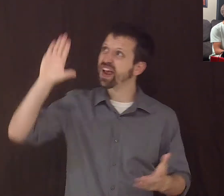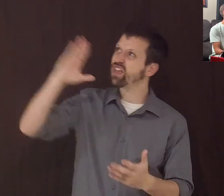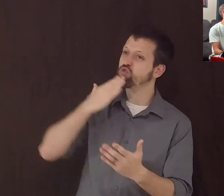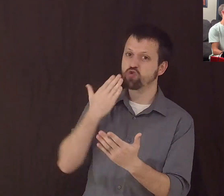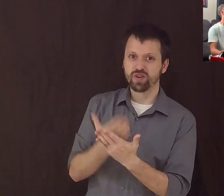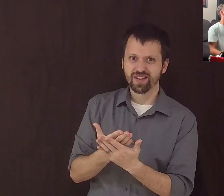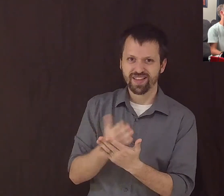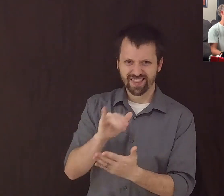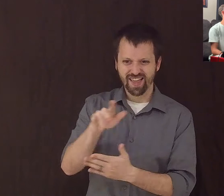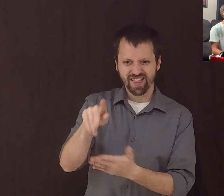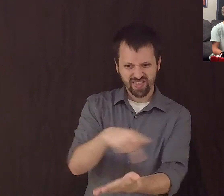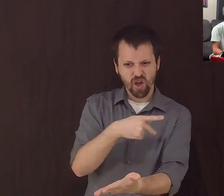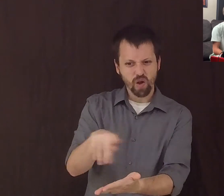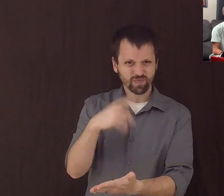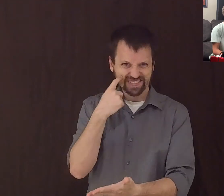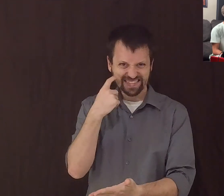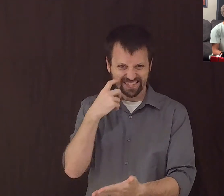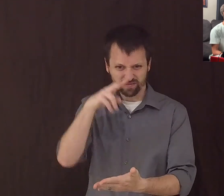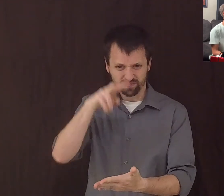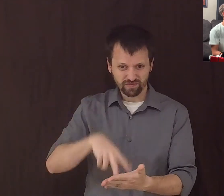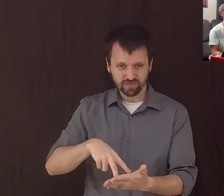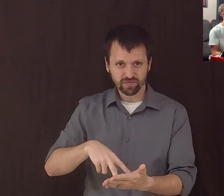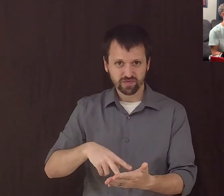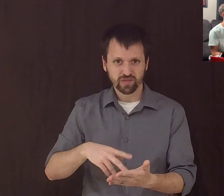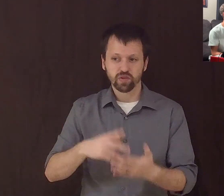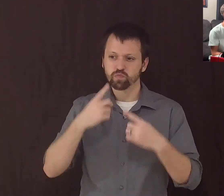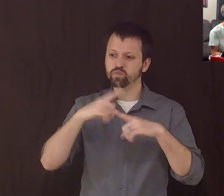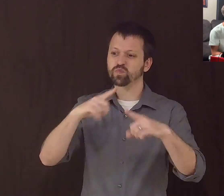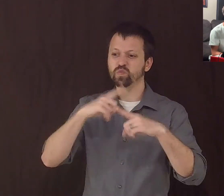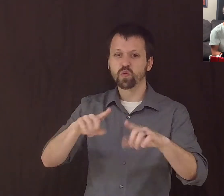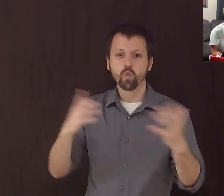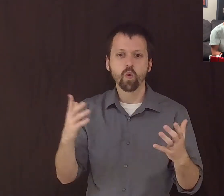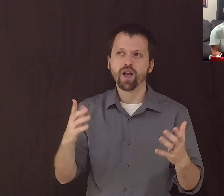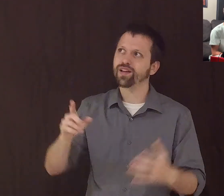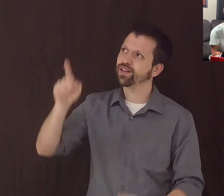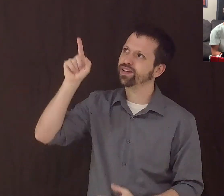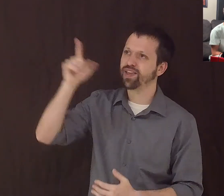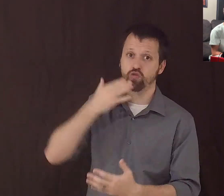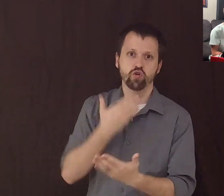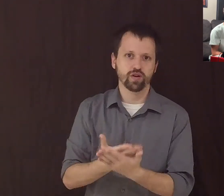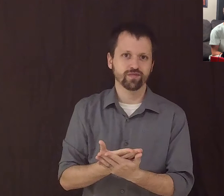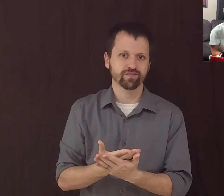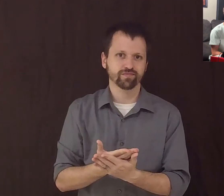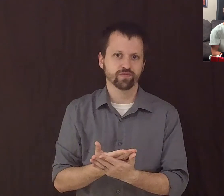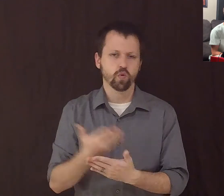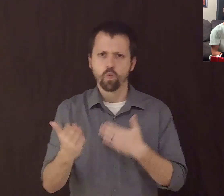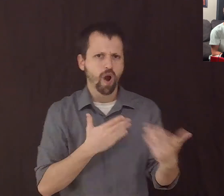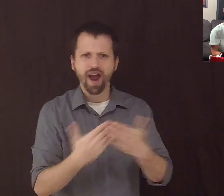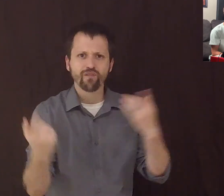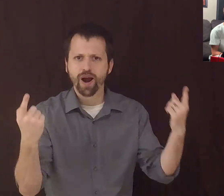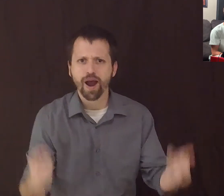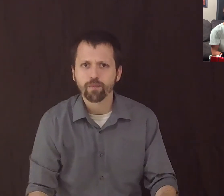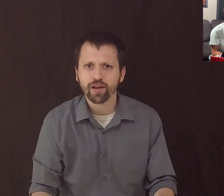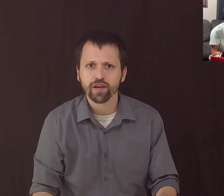that we read together declared the goodness of God. And the truth is that no matter what comes, no matter